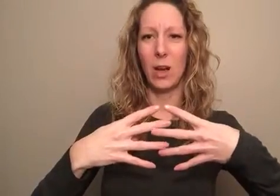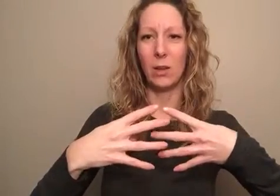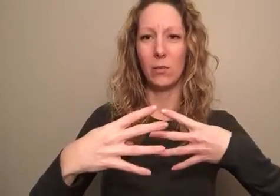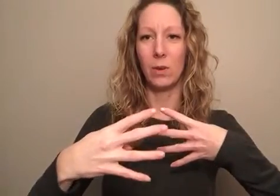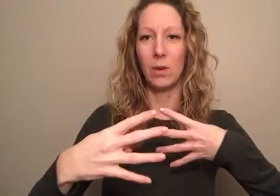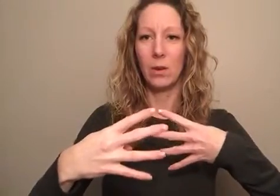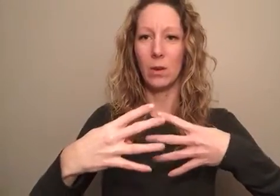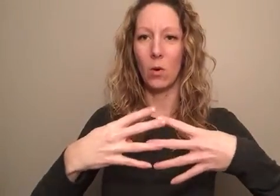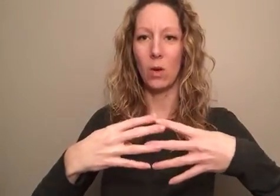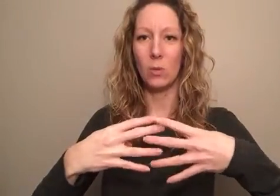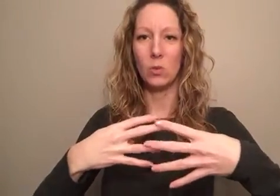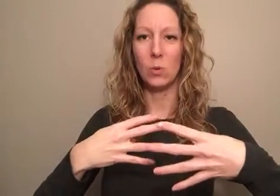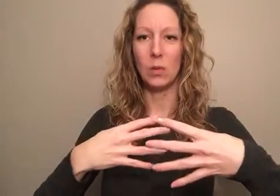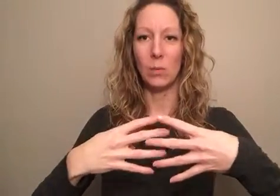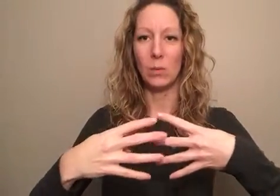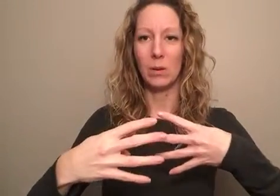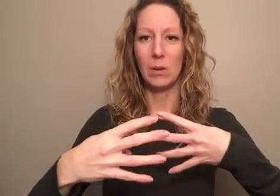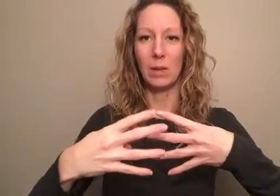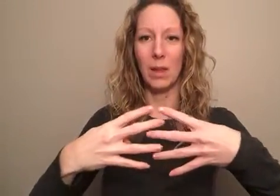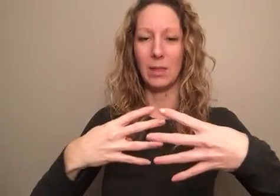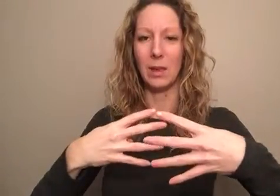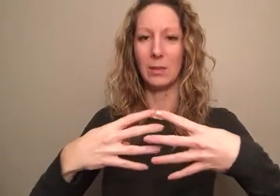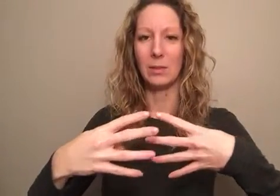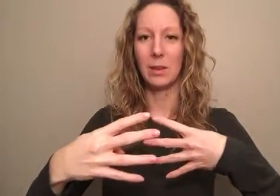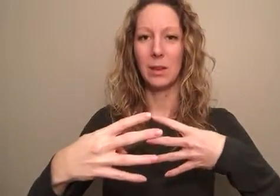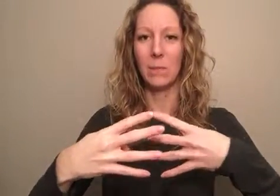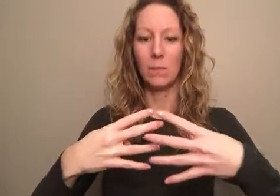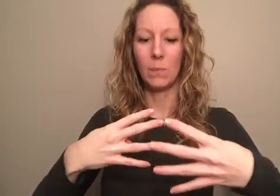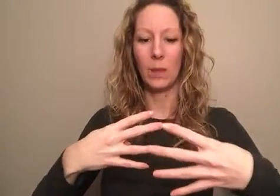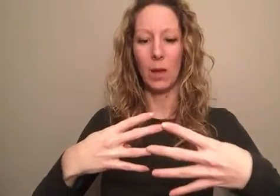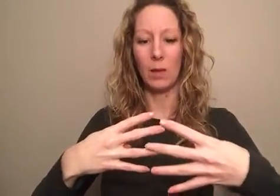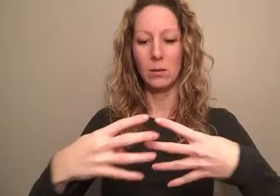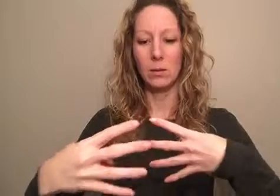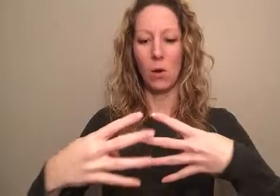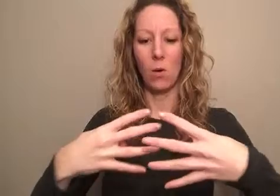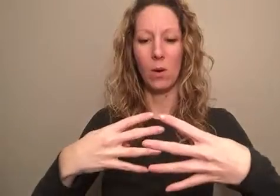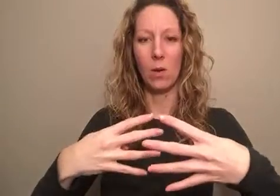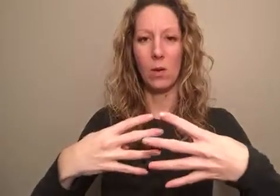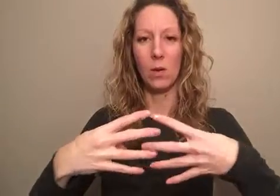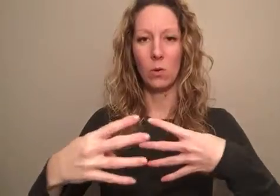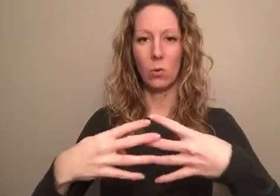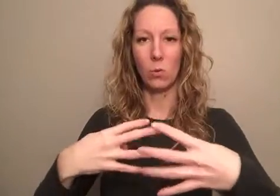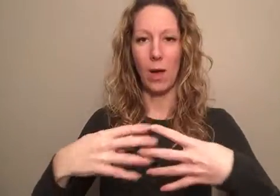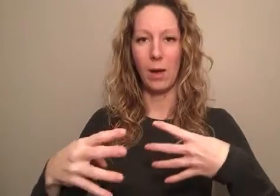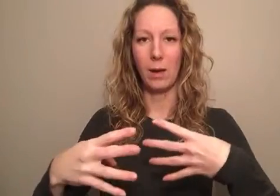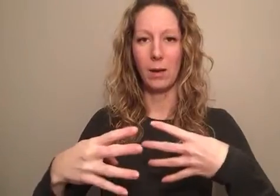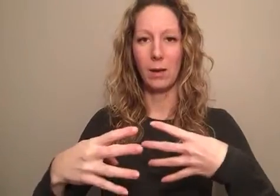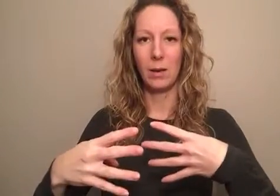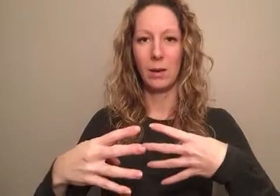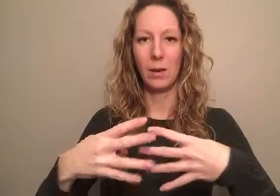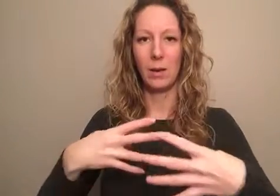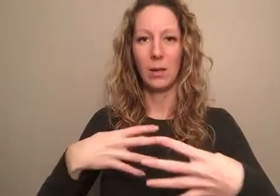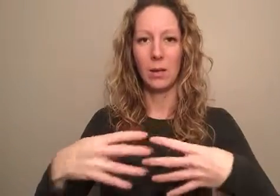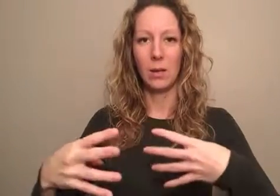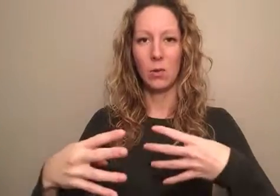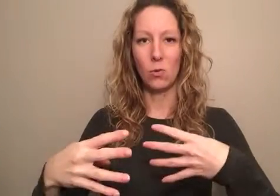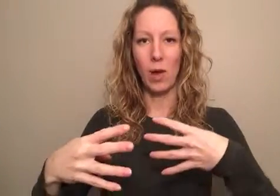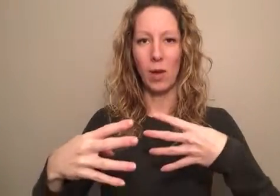kind of go in between them like this. Okay, so gray, gray,